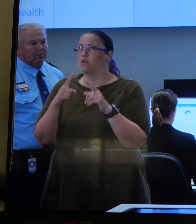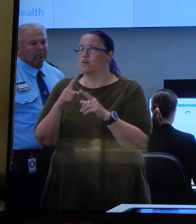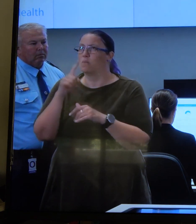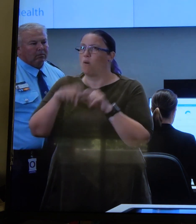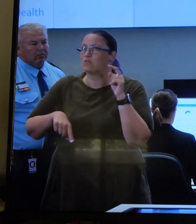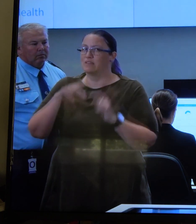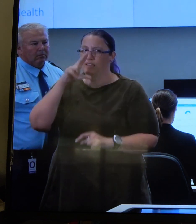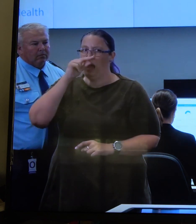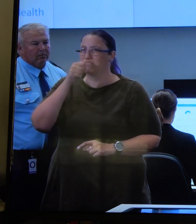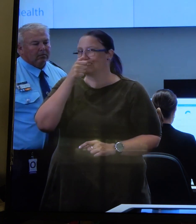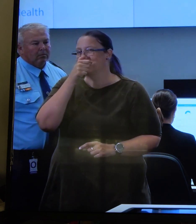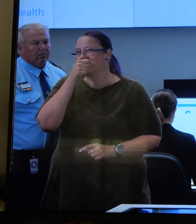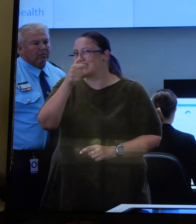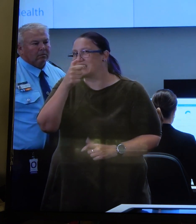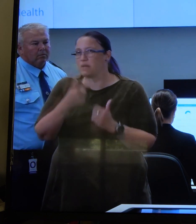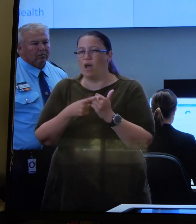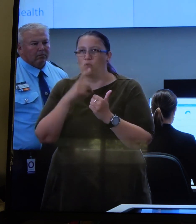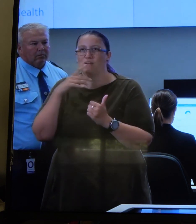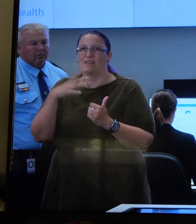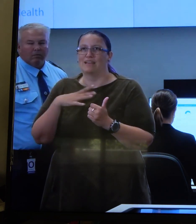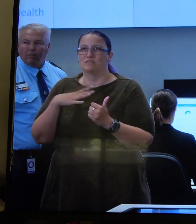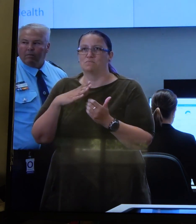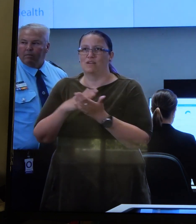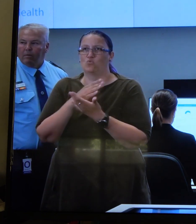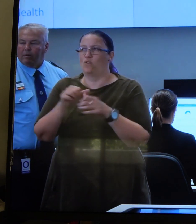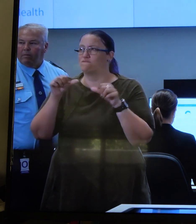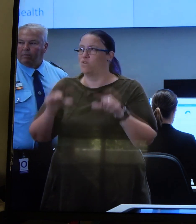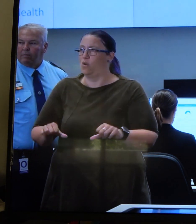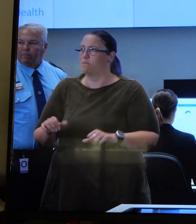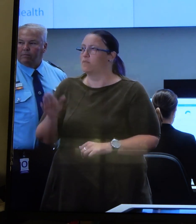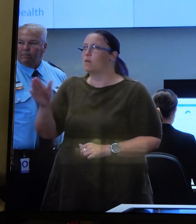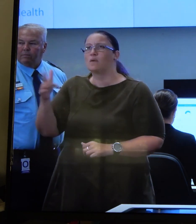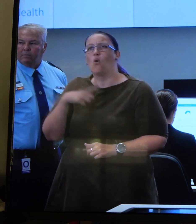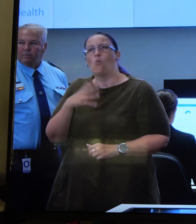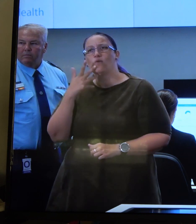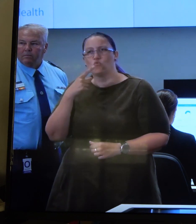youngest was 6, but I'll just need to confirm that with you.